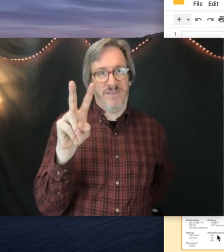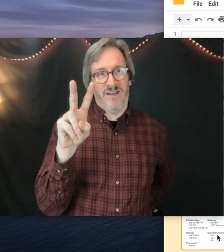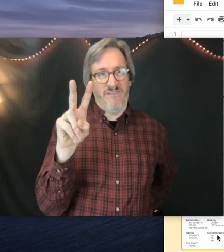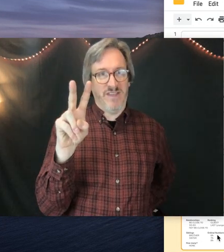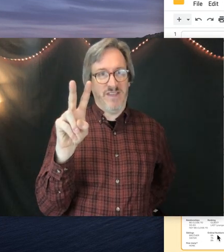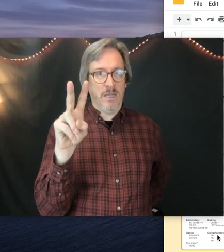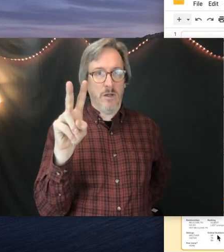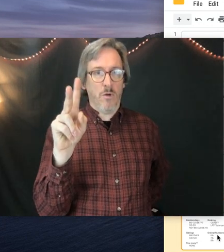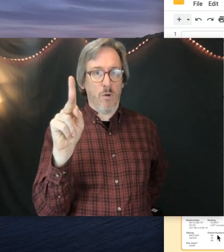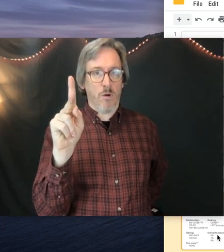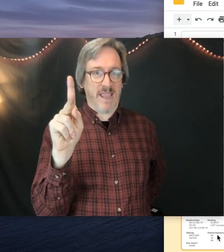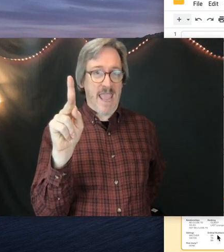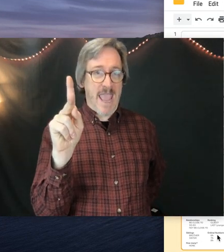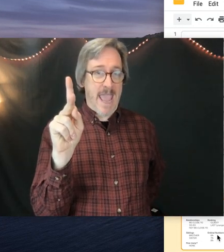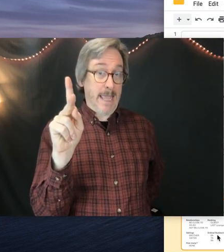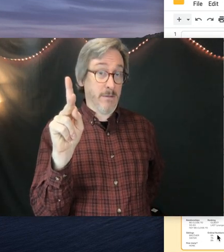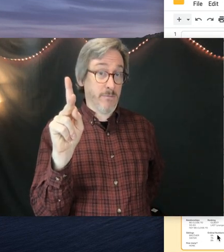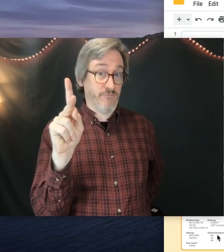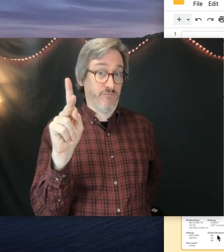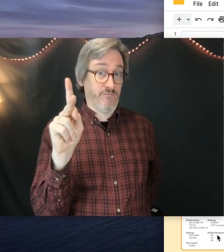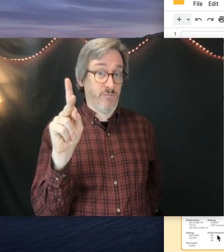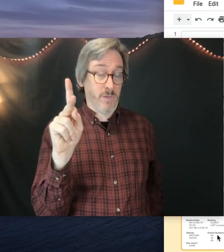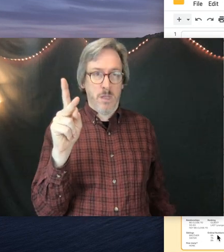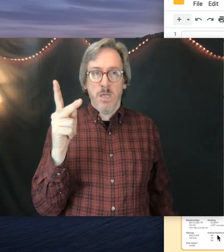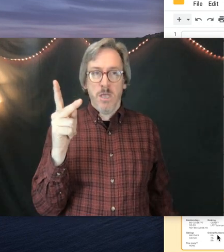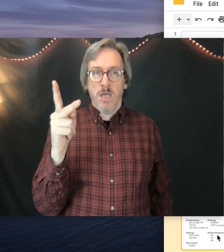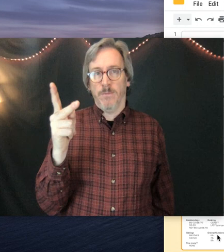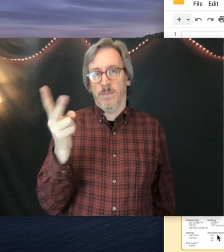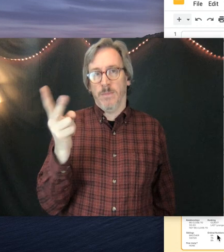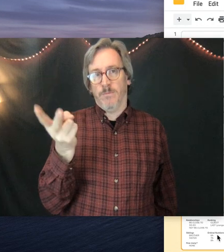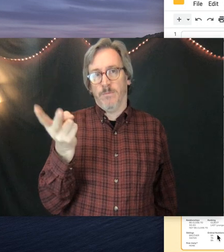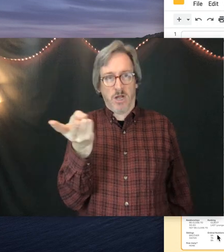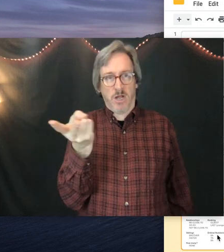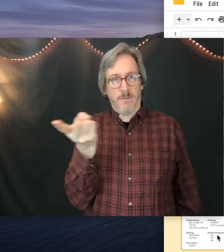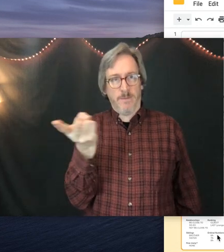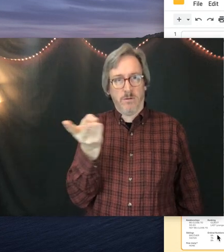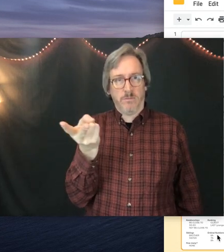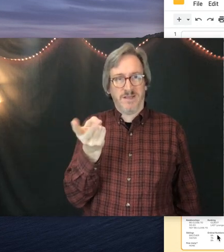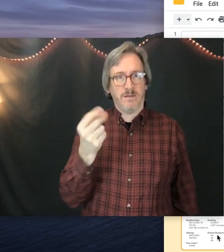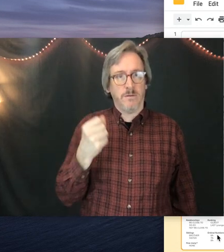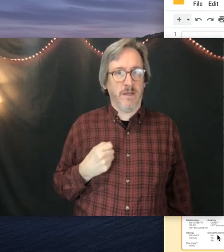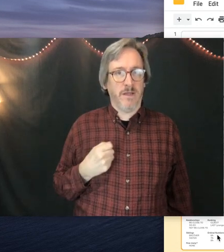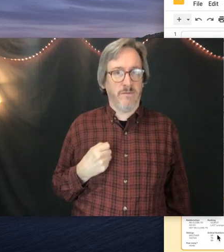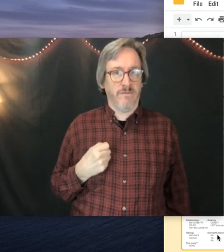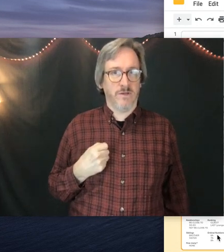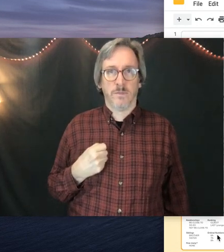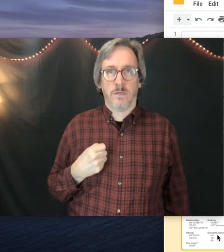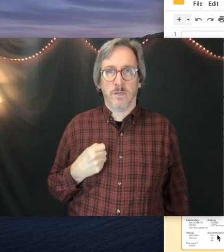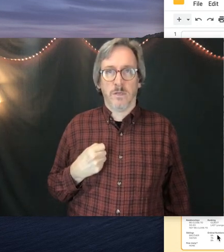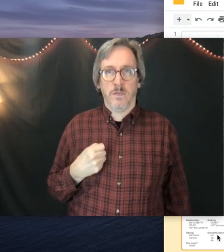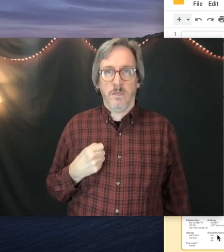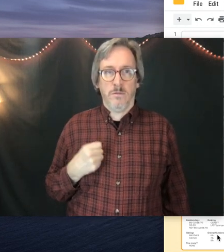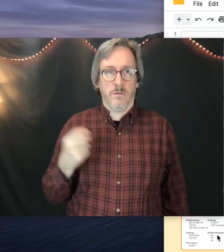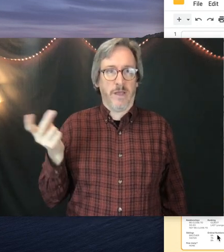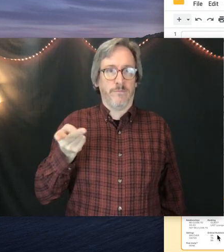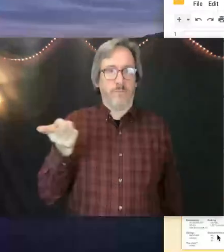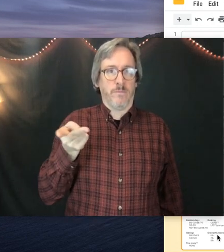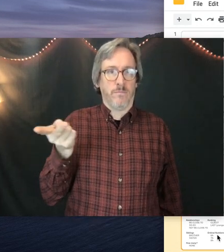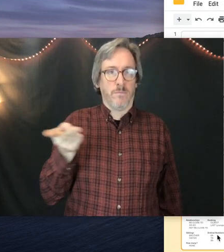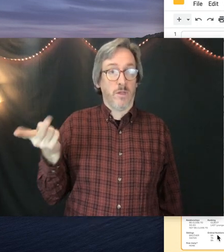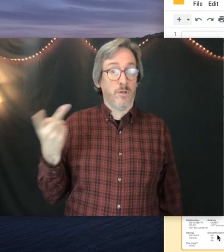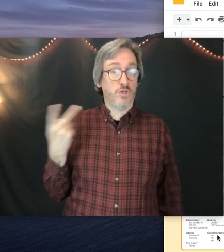the V or the K. Because we're talking about my videos.